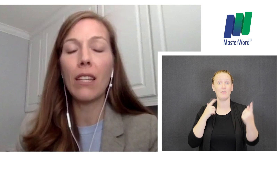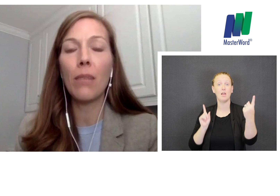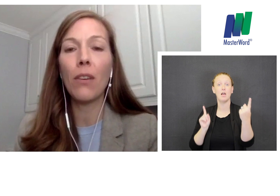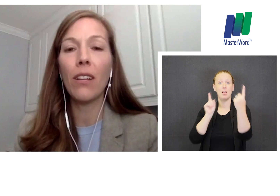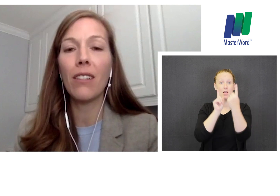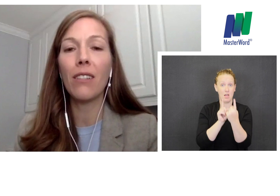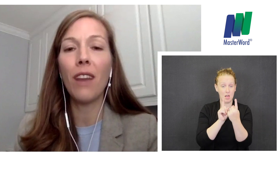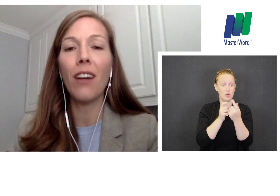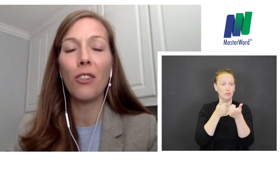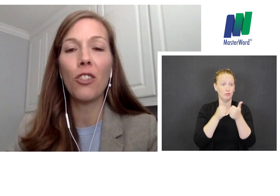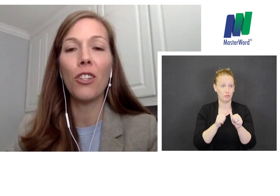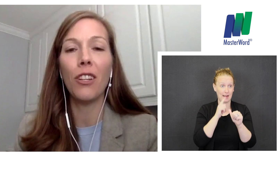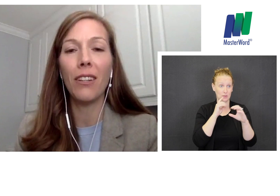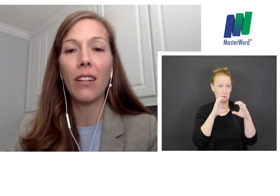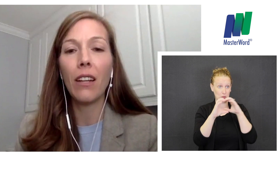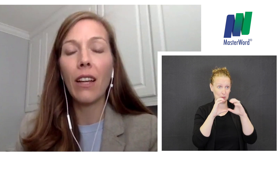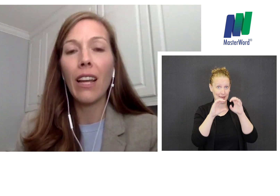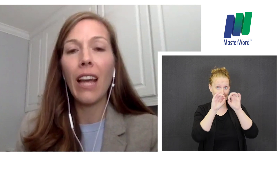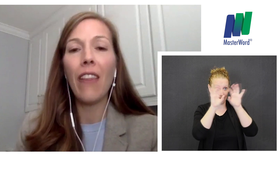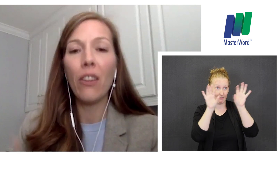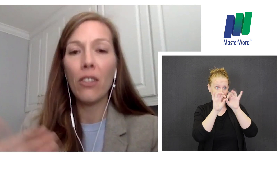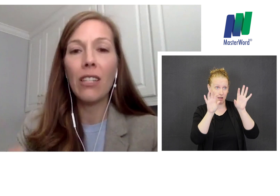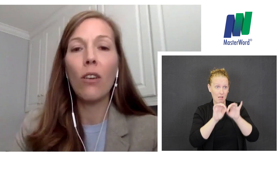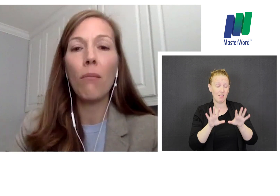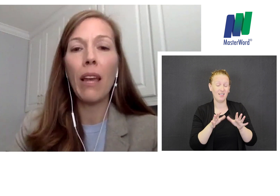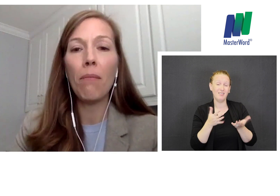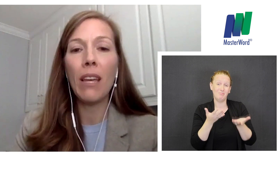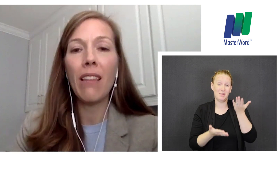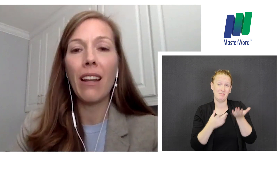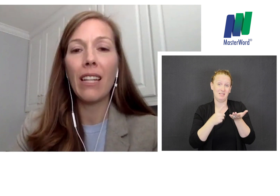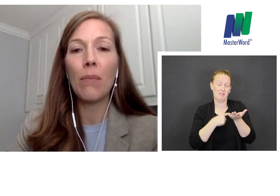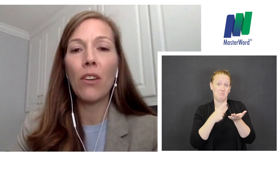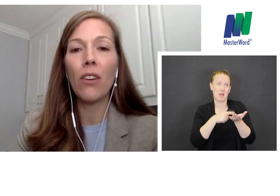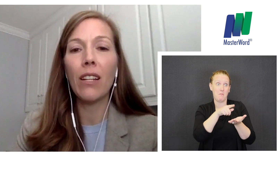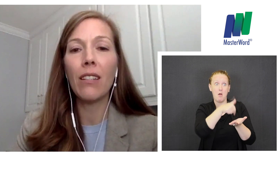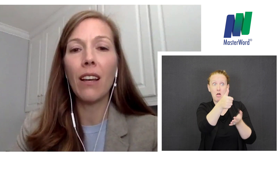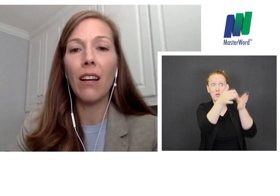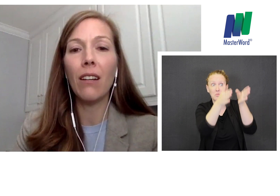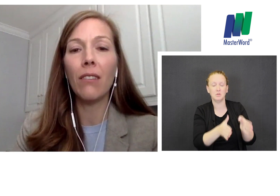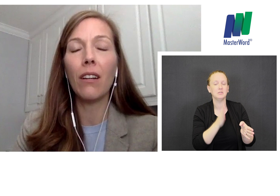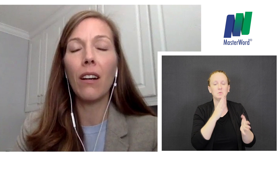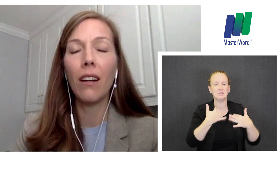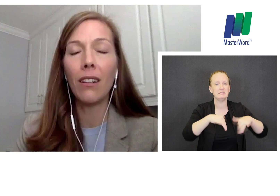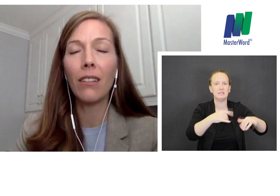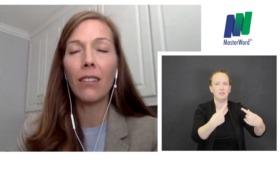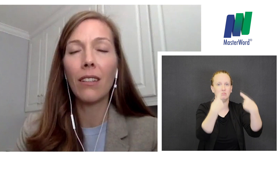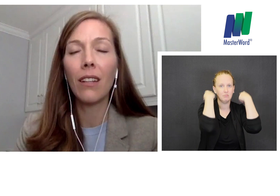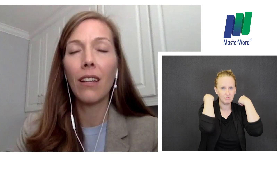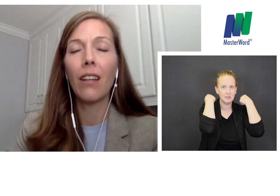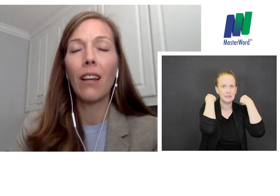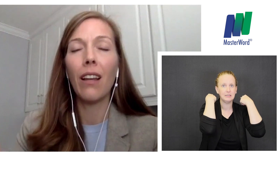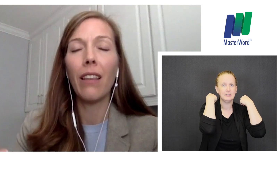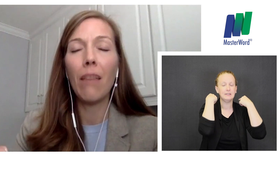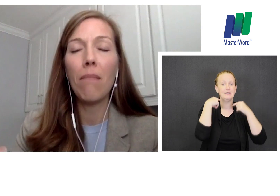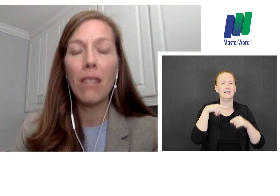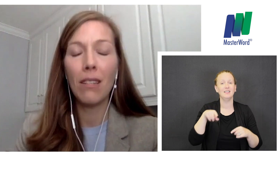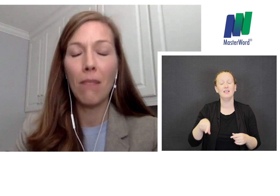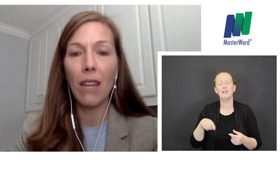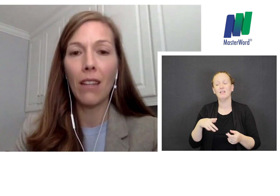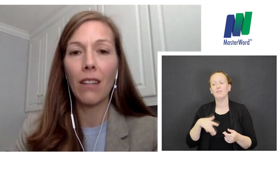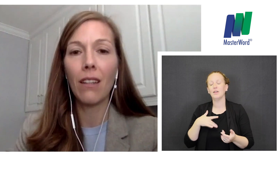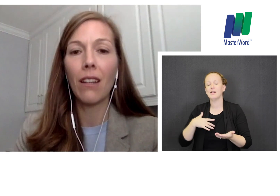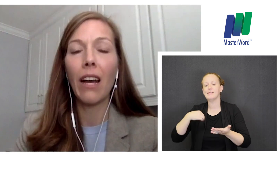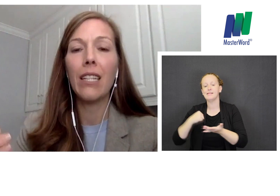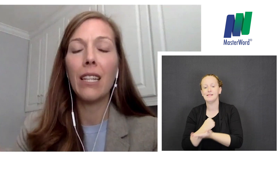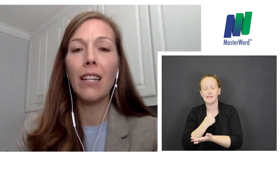be the experience of not understood. And there still may be that experience of, oh, they missed